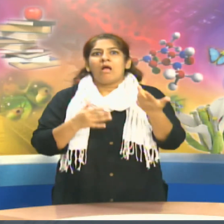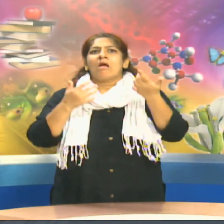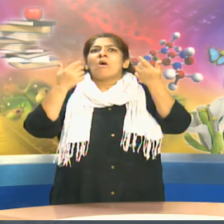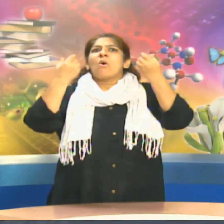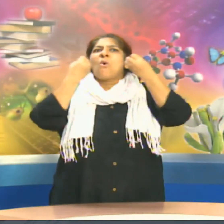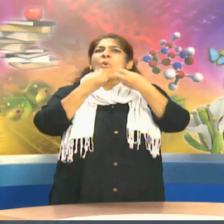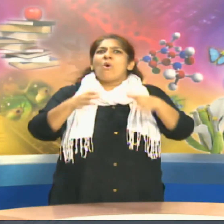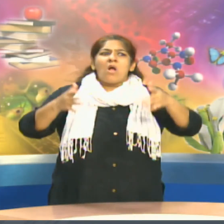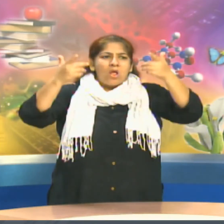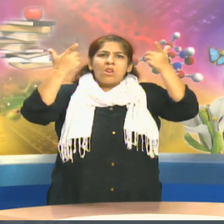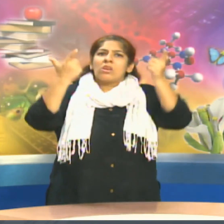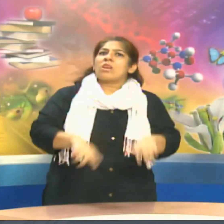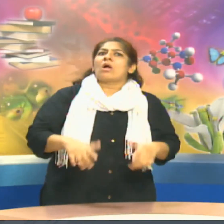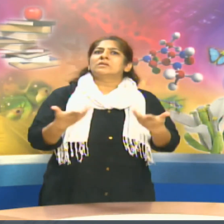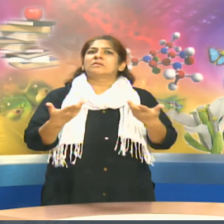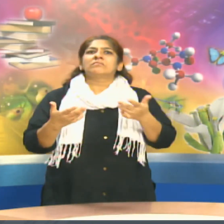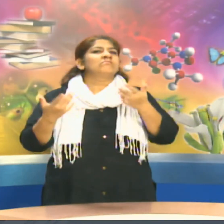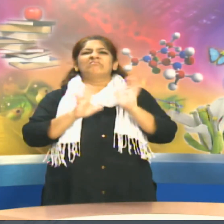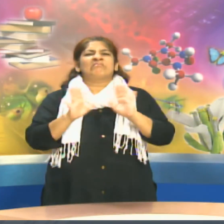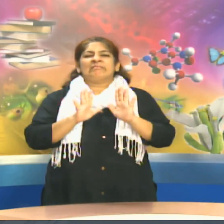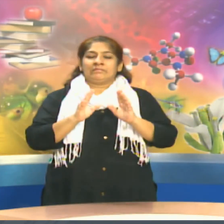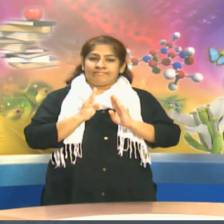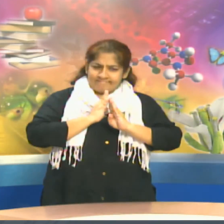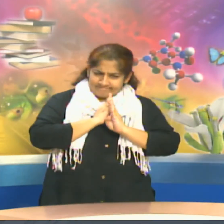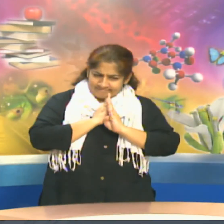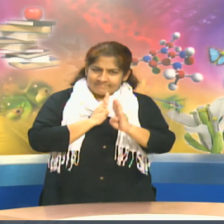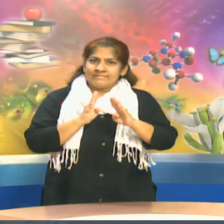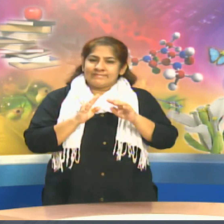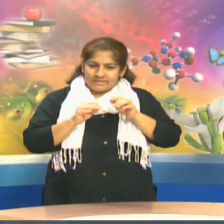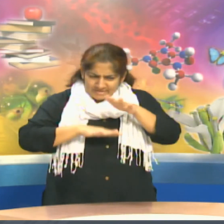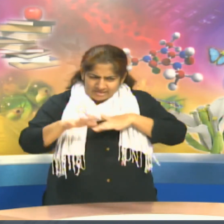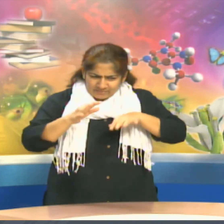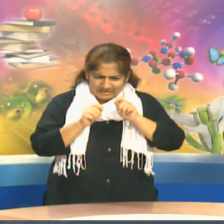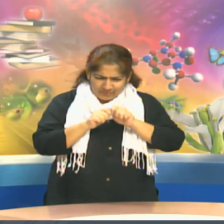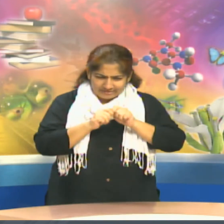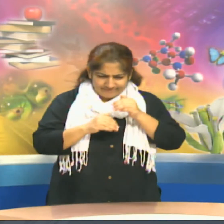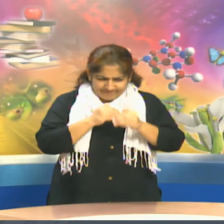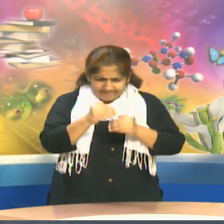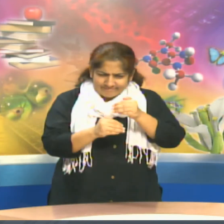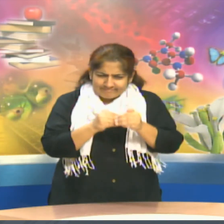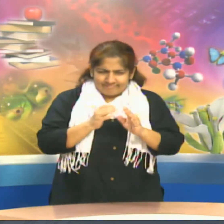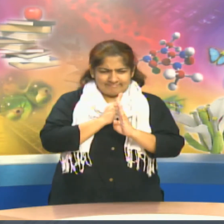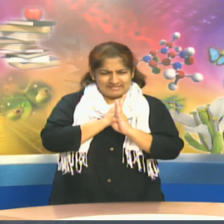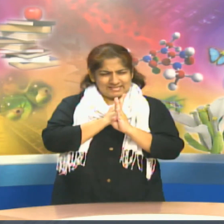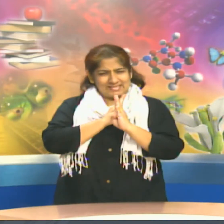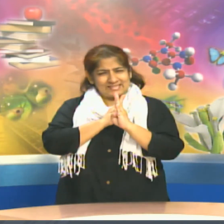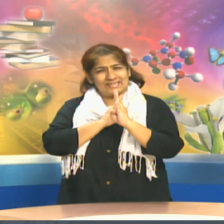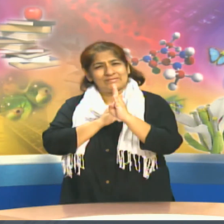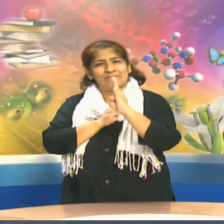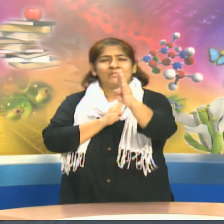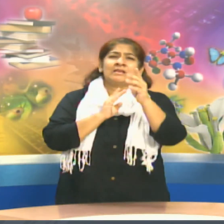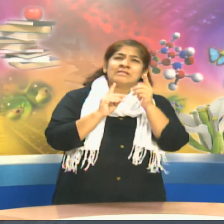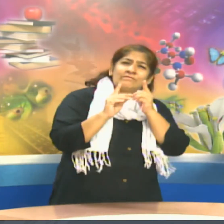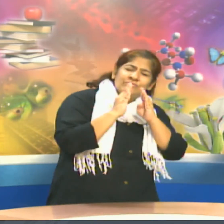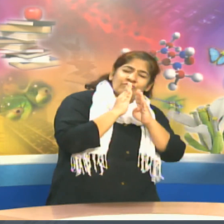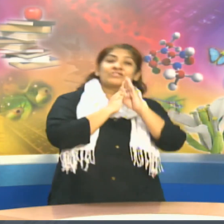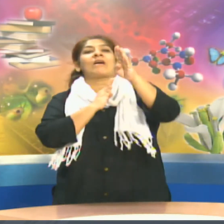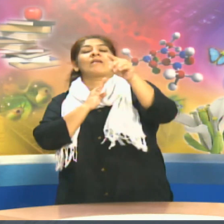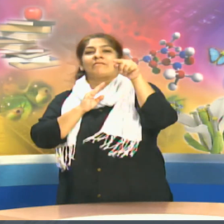proper method, proper planned direction. So, that is important, the direction,